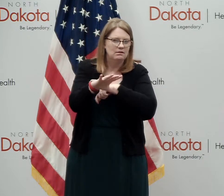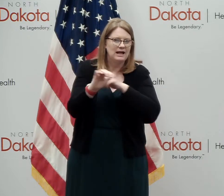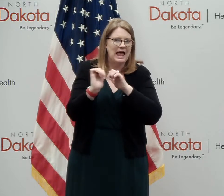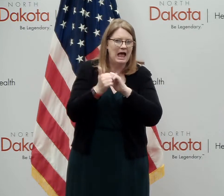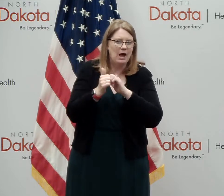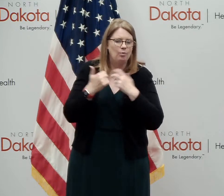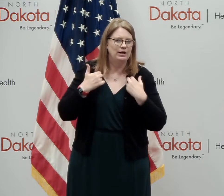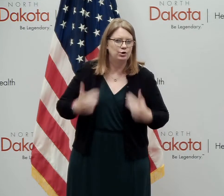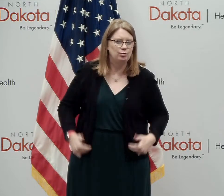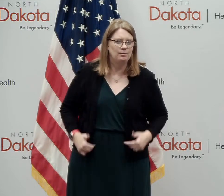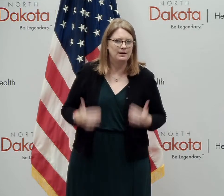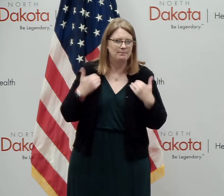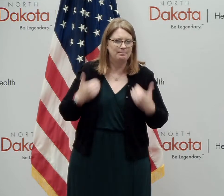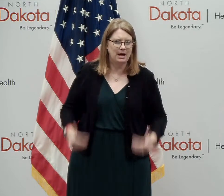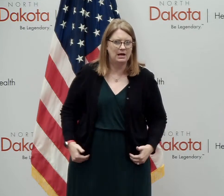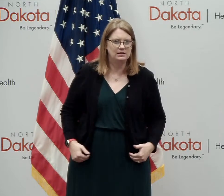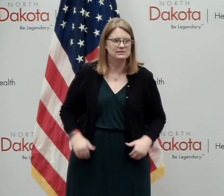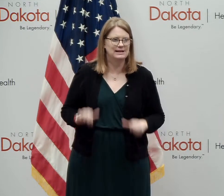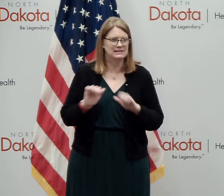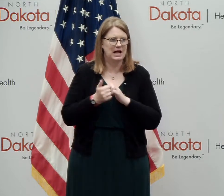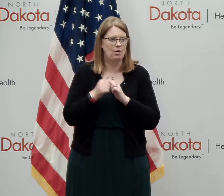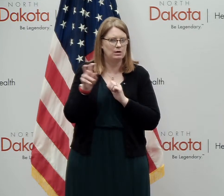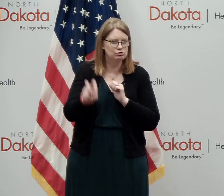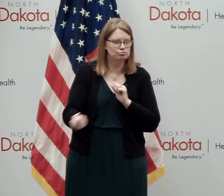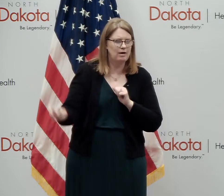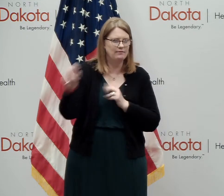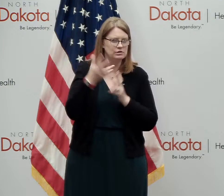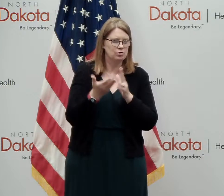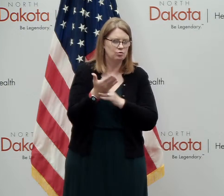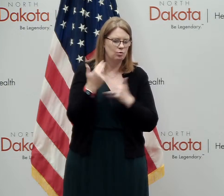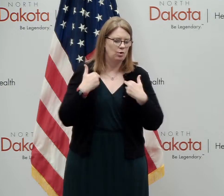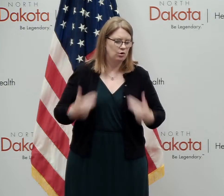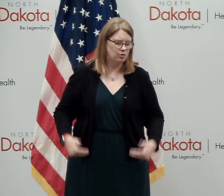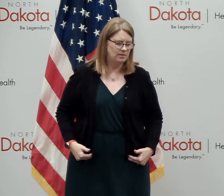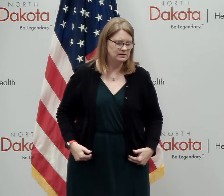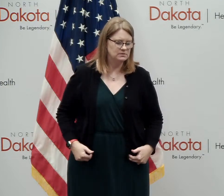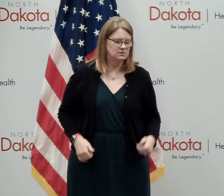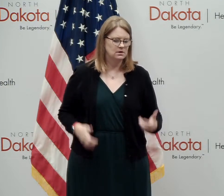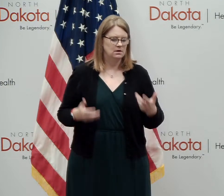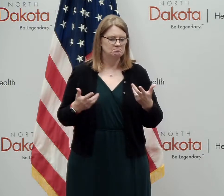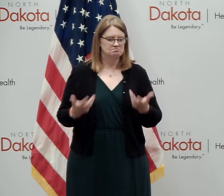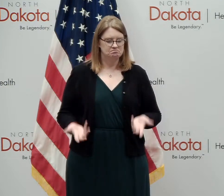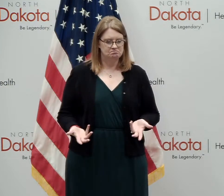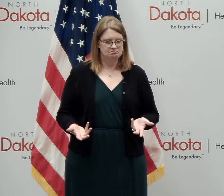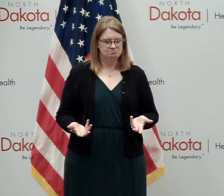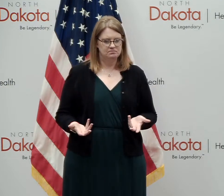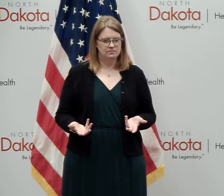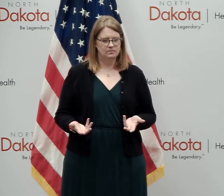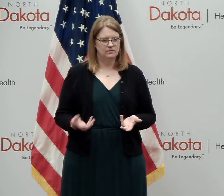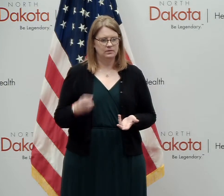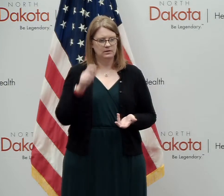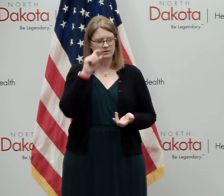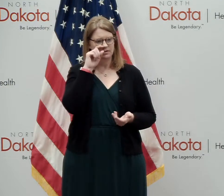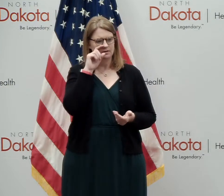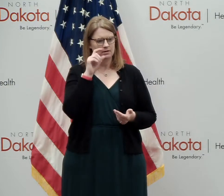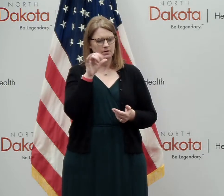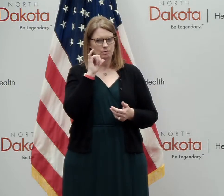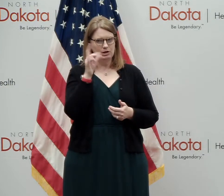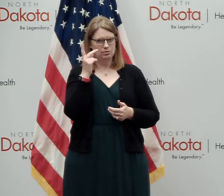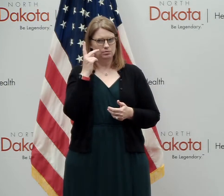human bodies. And I think, again, that we don't see the efficacy